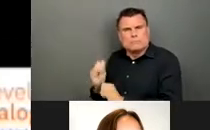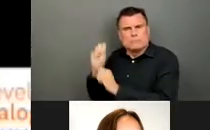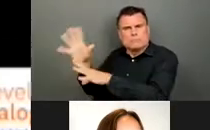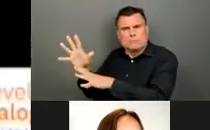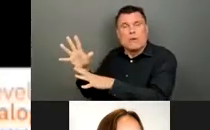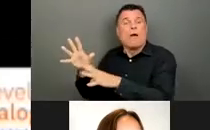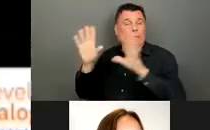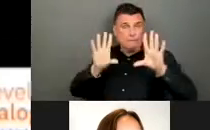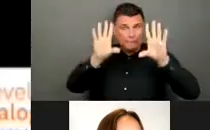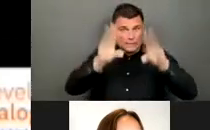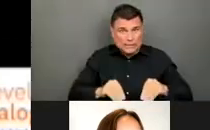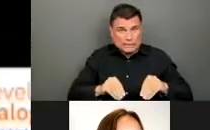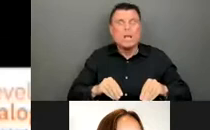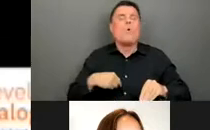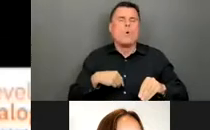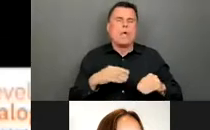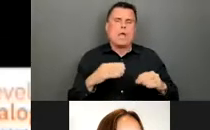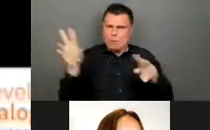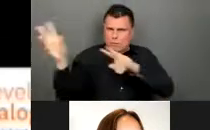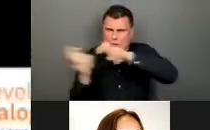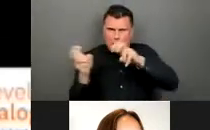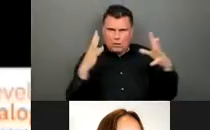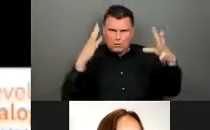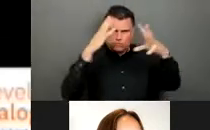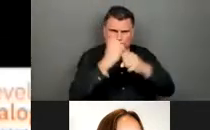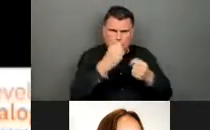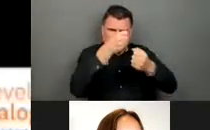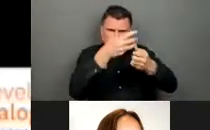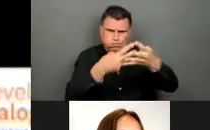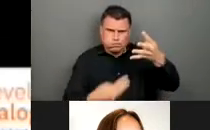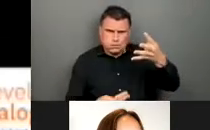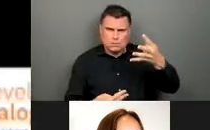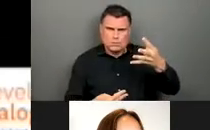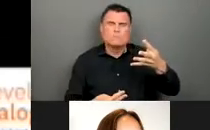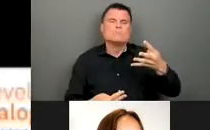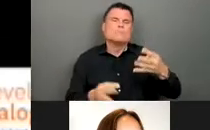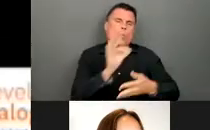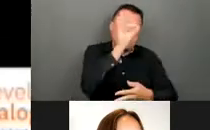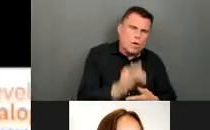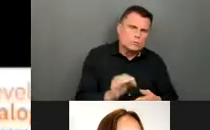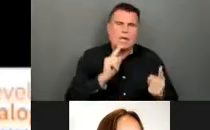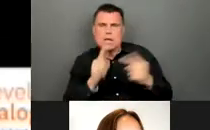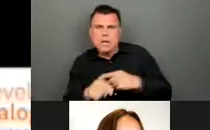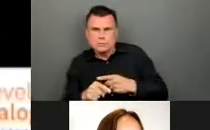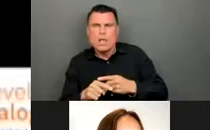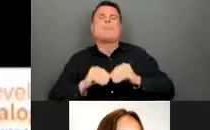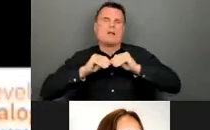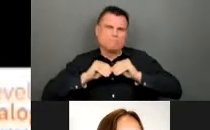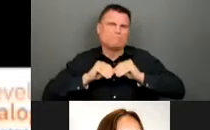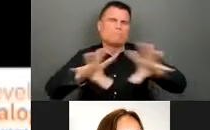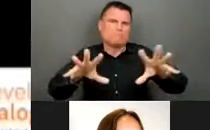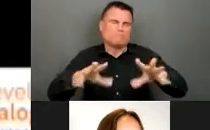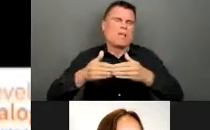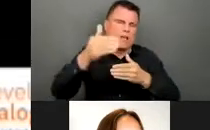including the questions and answers. And so your question will definitely be addressed. Now, I would like to pass the